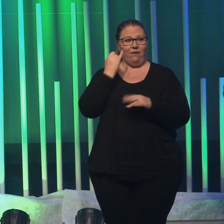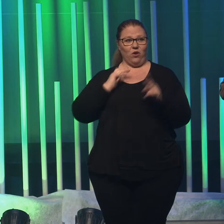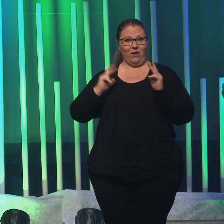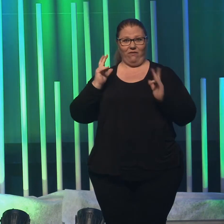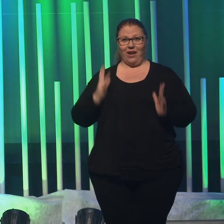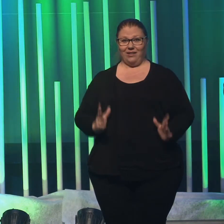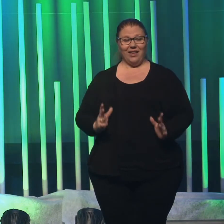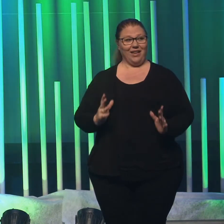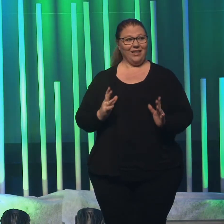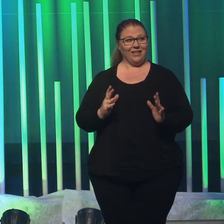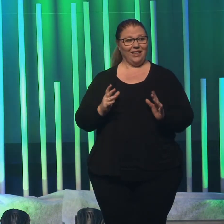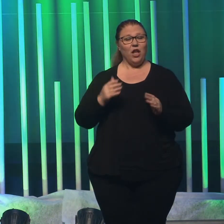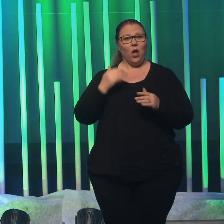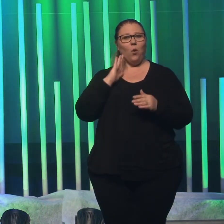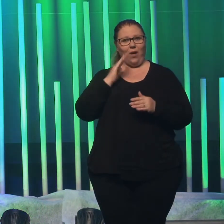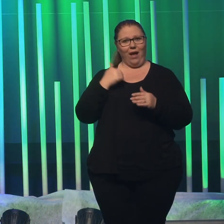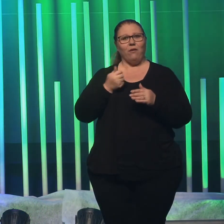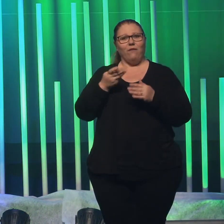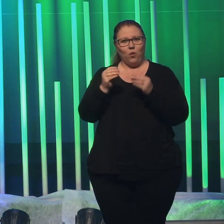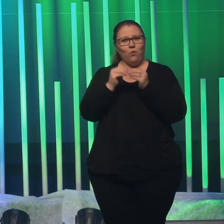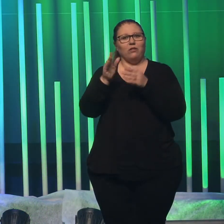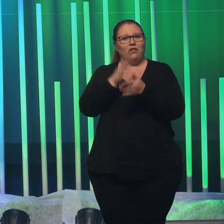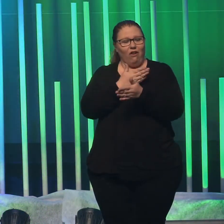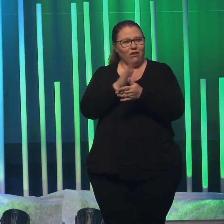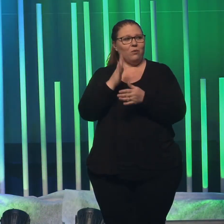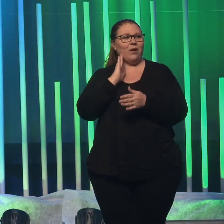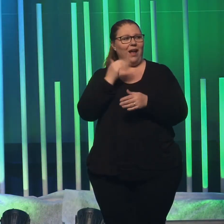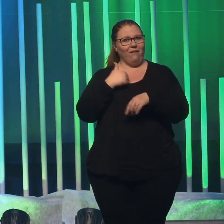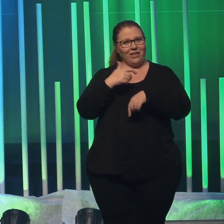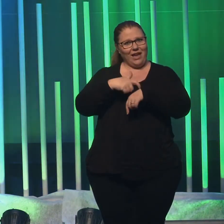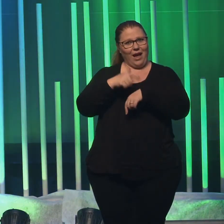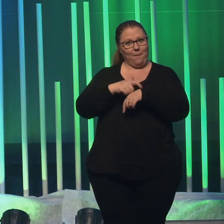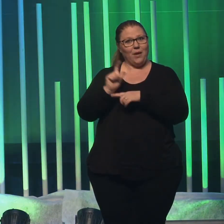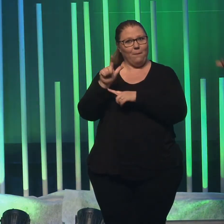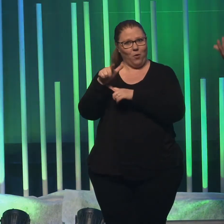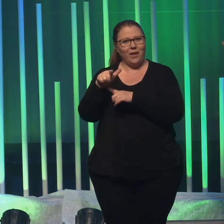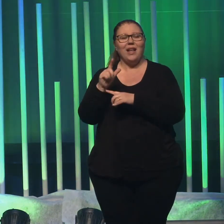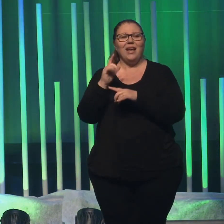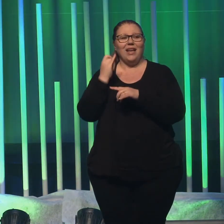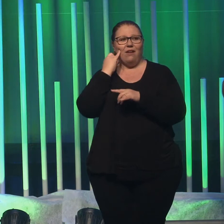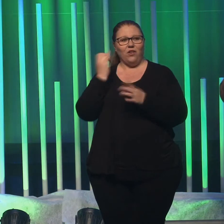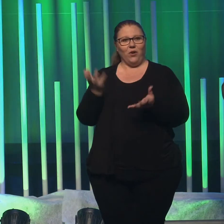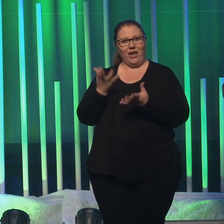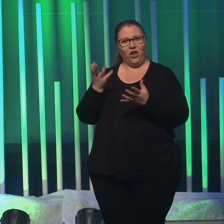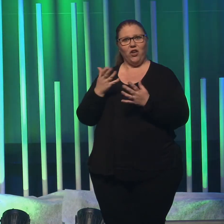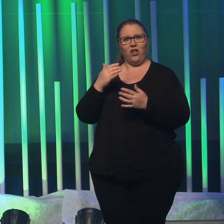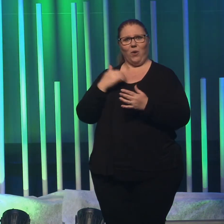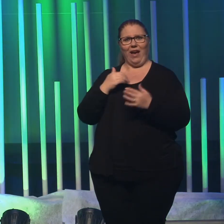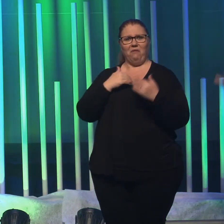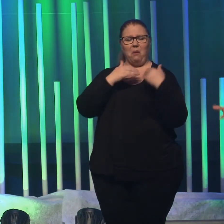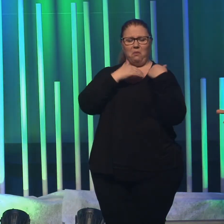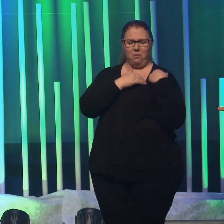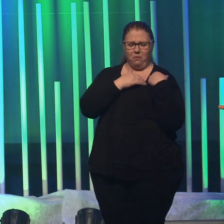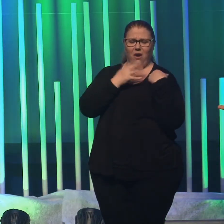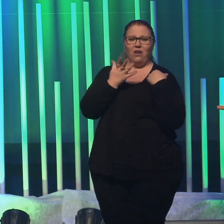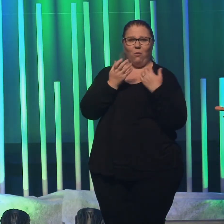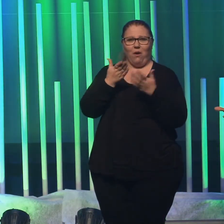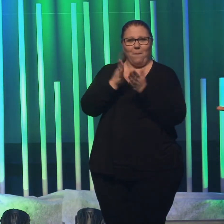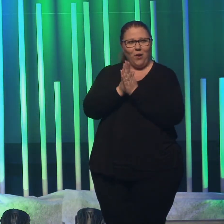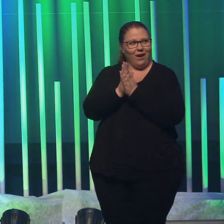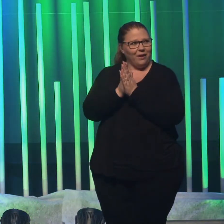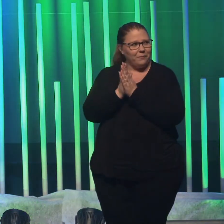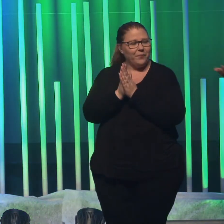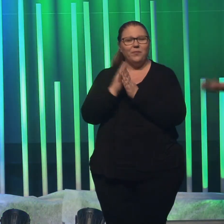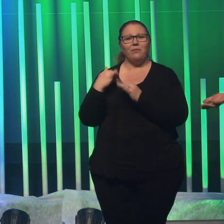guest, you can expect a few more songs today. We're going to have a time in just a moment. If you're here and you've got something on your heart and you'd like to pray with someone